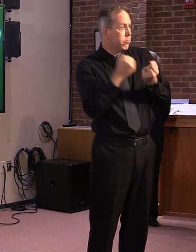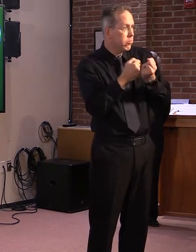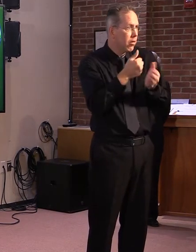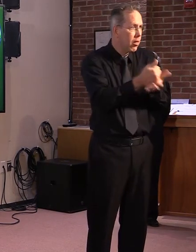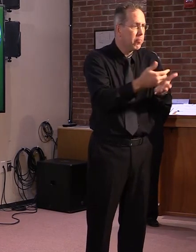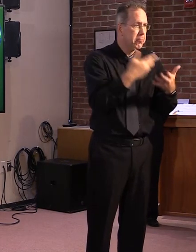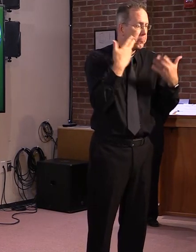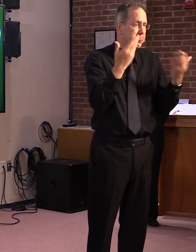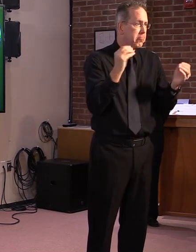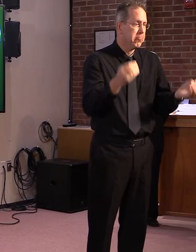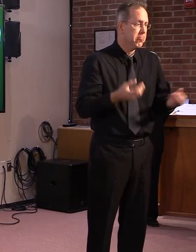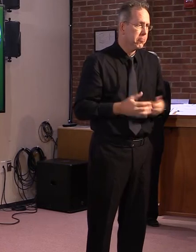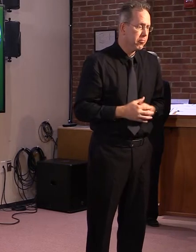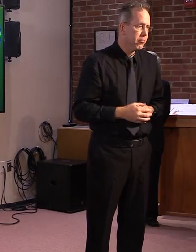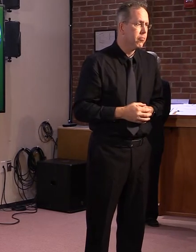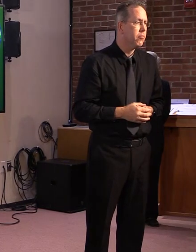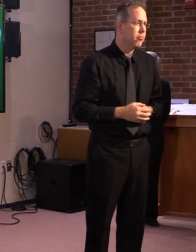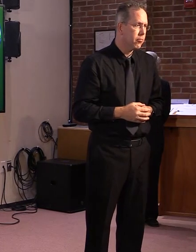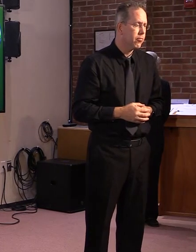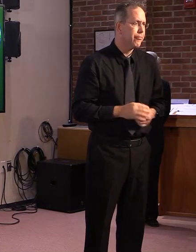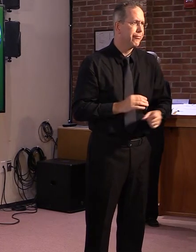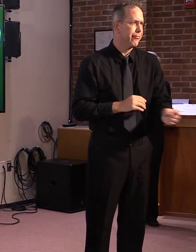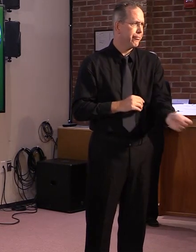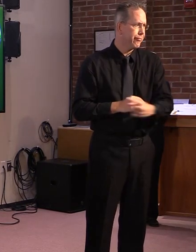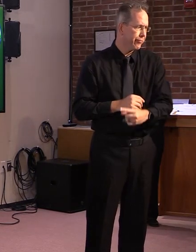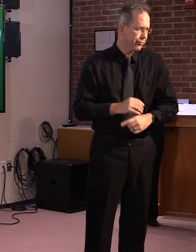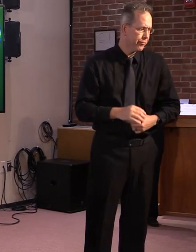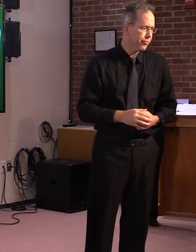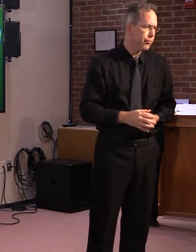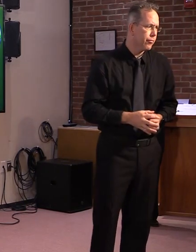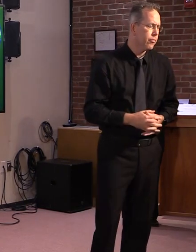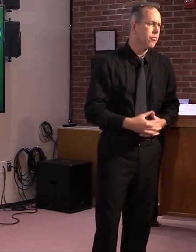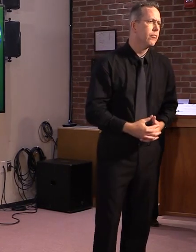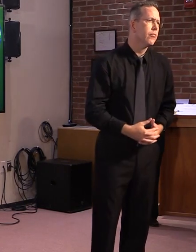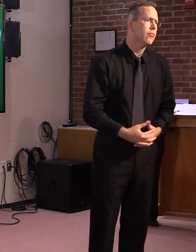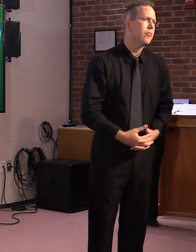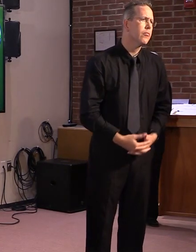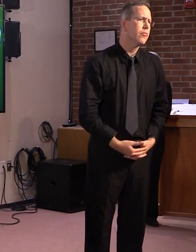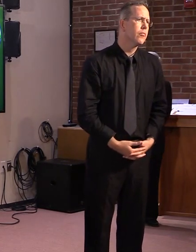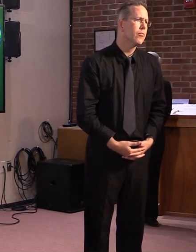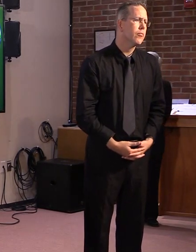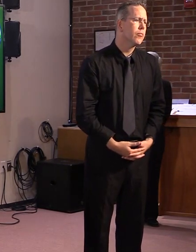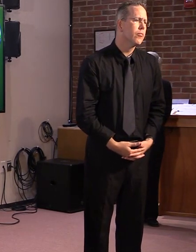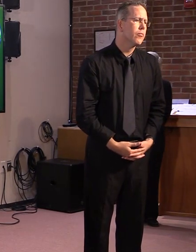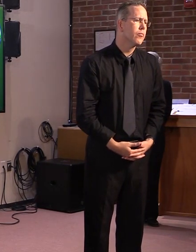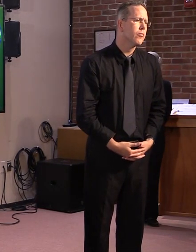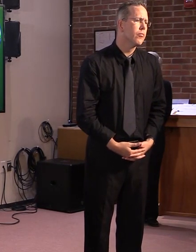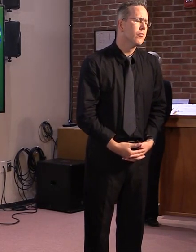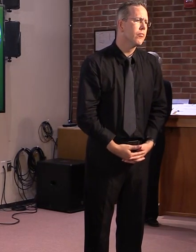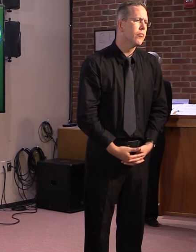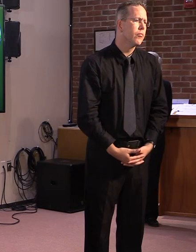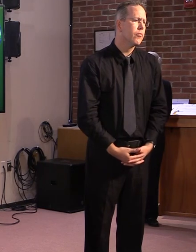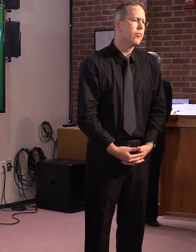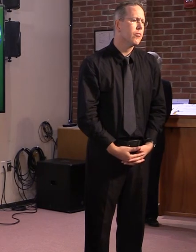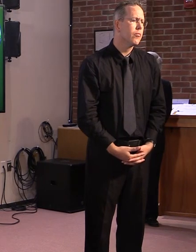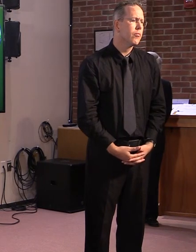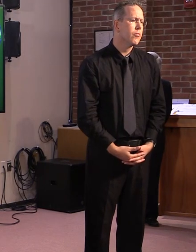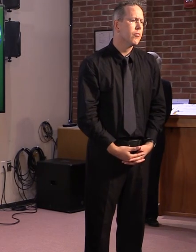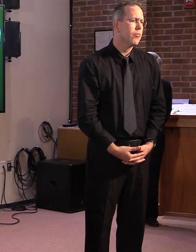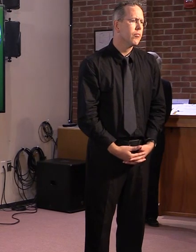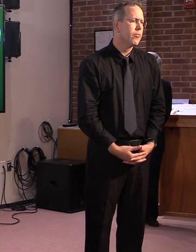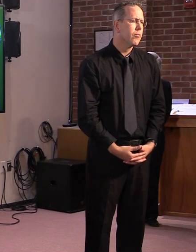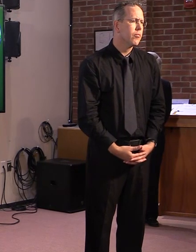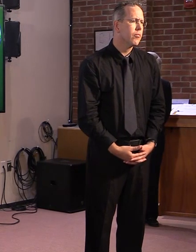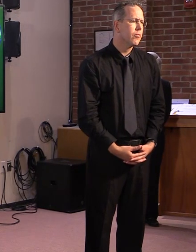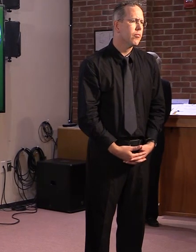I noticed this morning that the data site went from about 50 people being monitored, which has been kind of